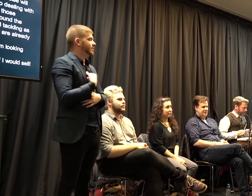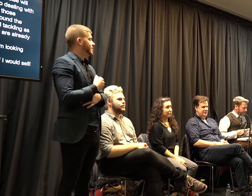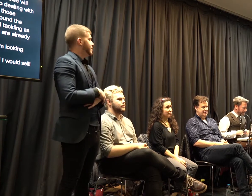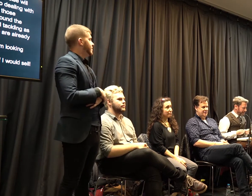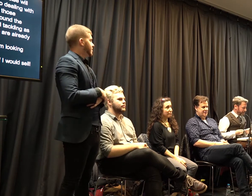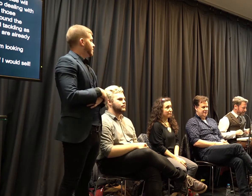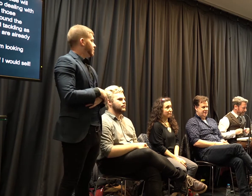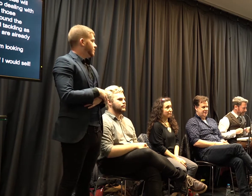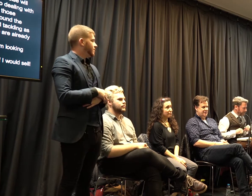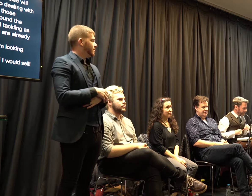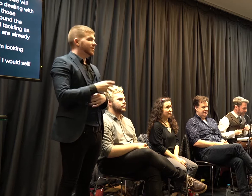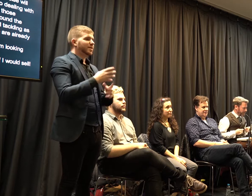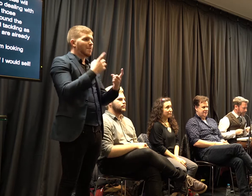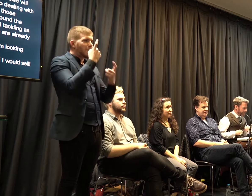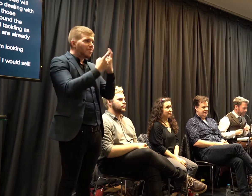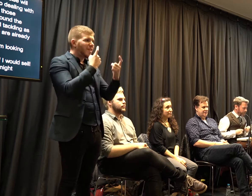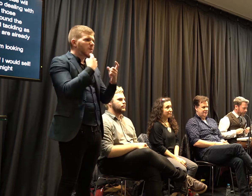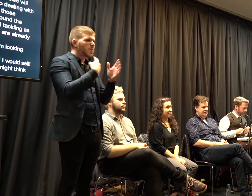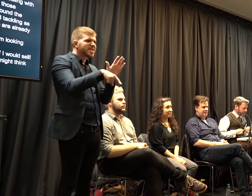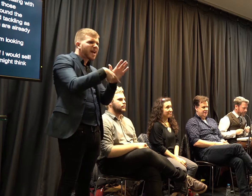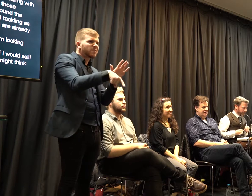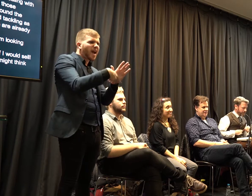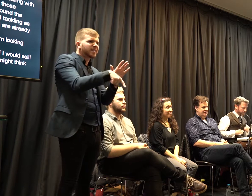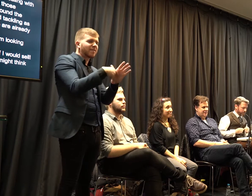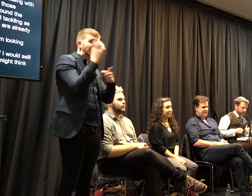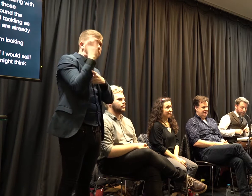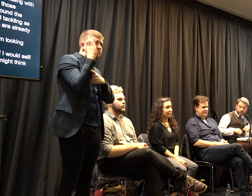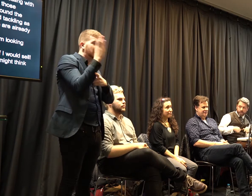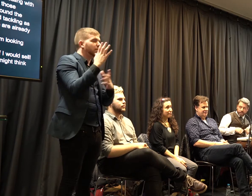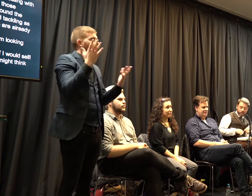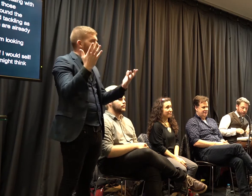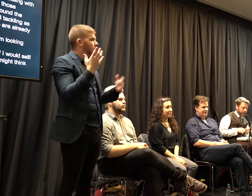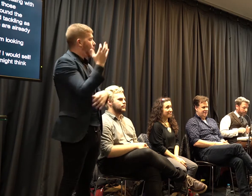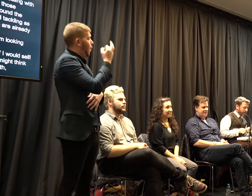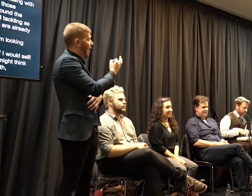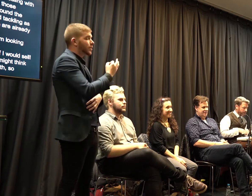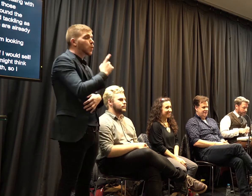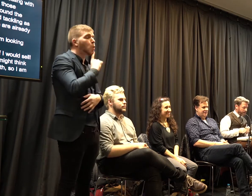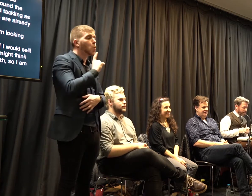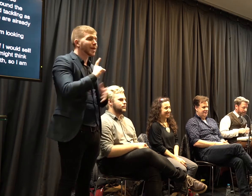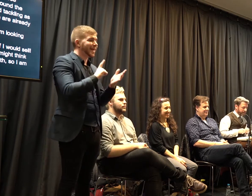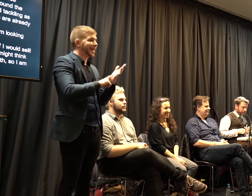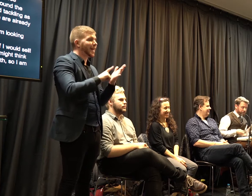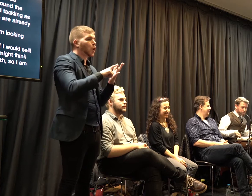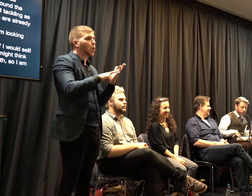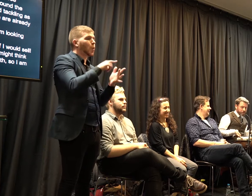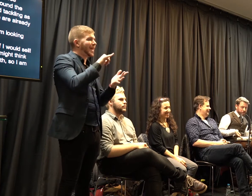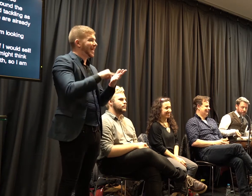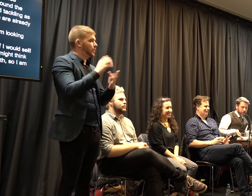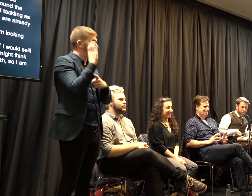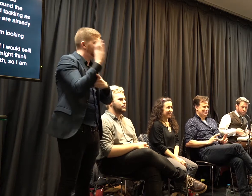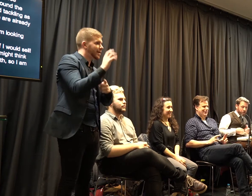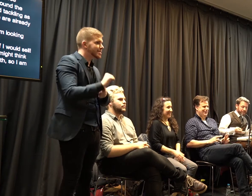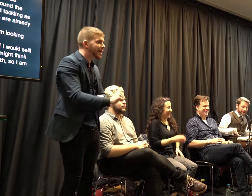heading on a very downward negative path. So I'm going to ask Louis to present next, if that's okay. He might have a slightly different